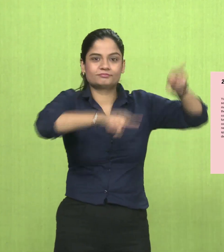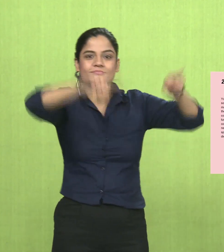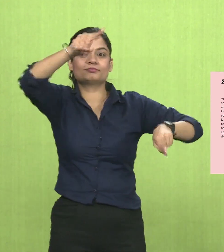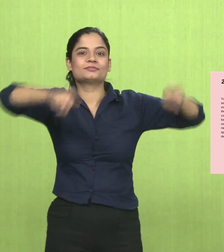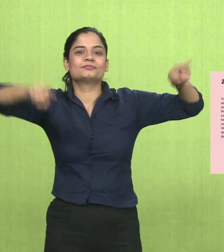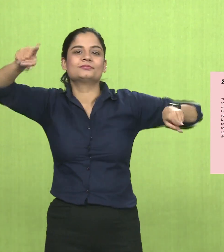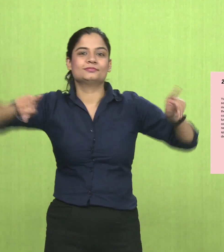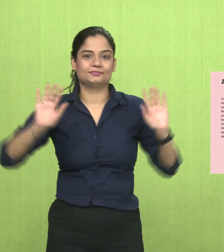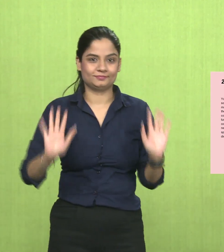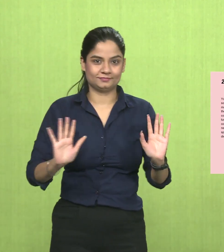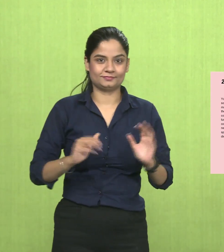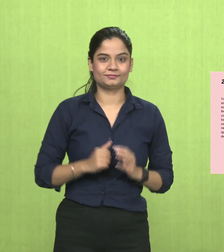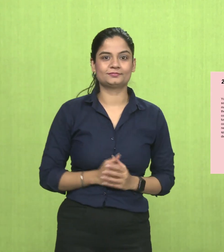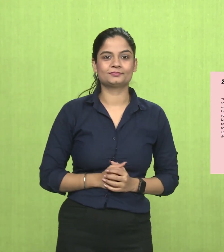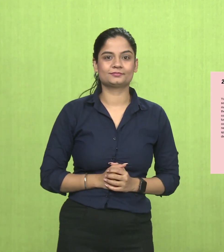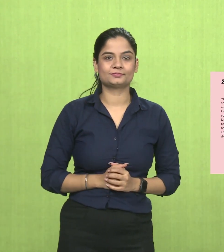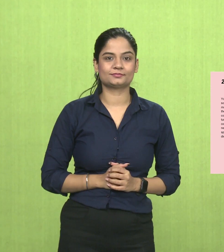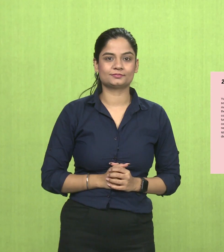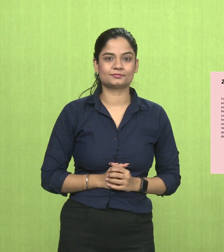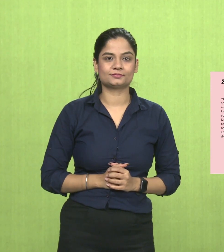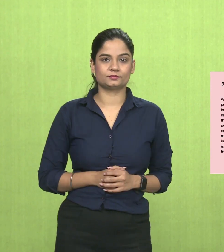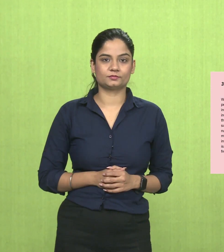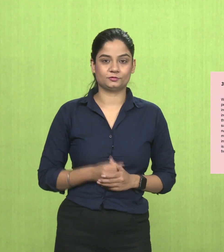eat. So, quality modification of the diet.